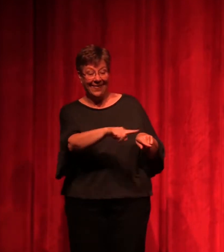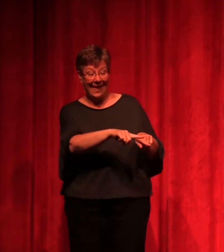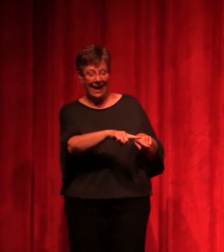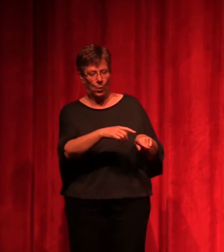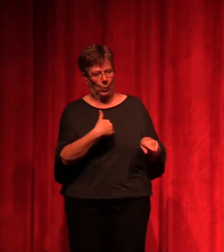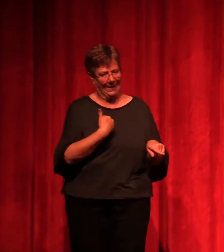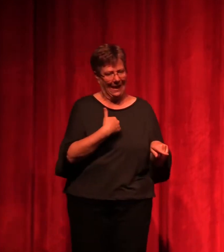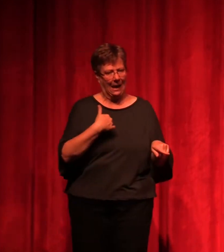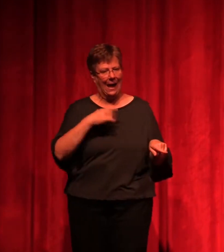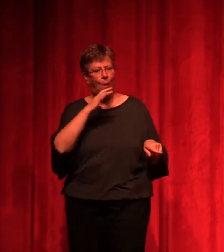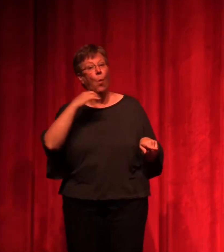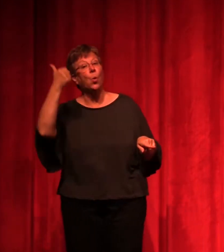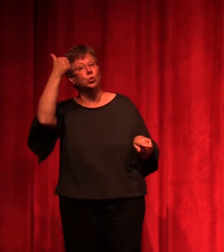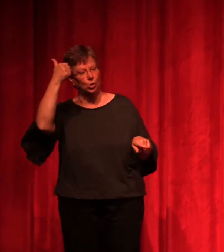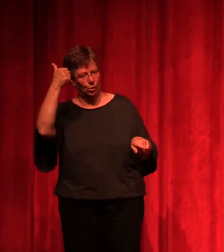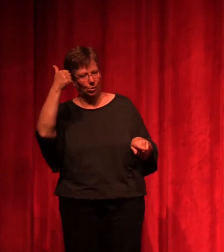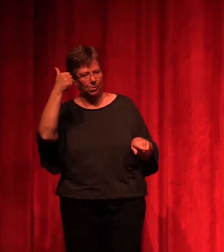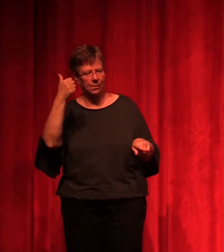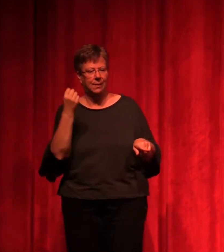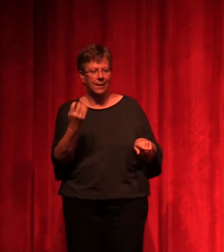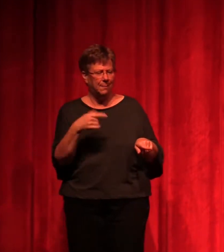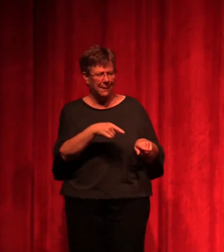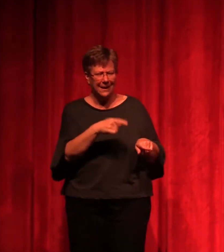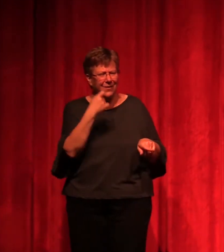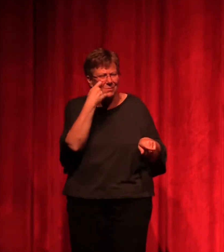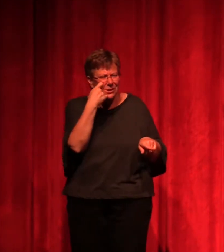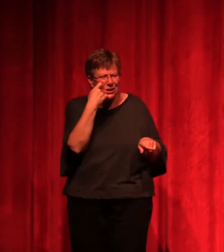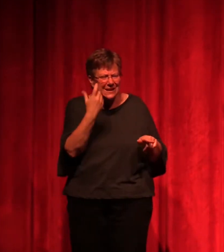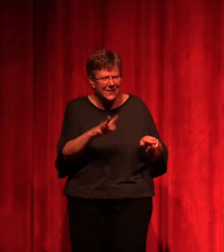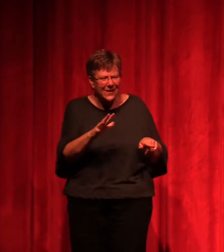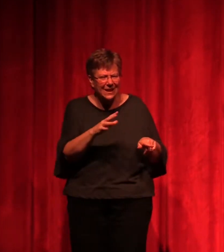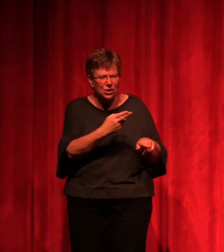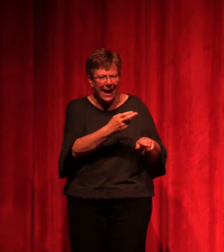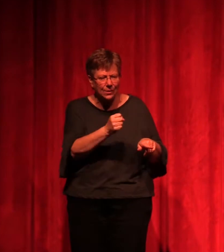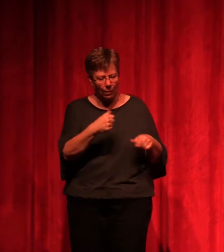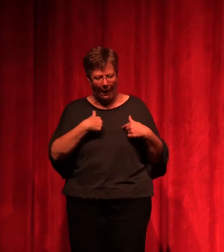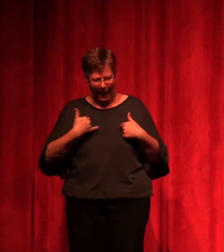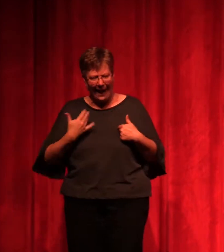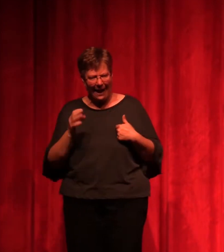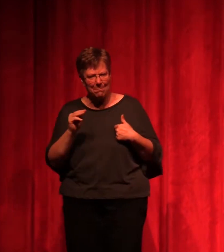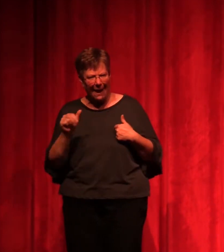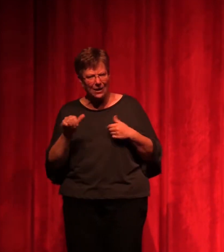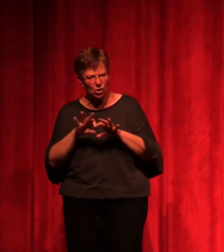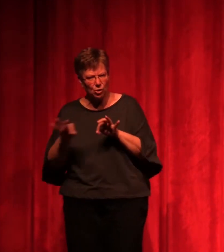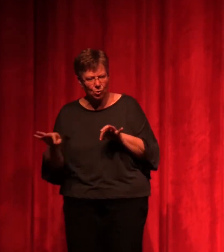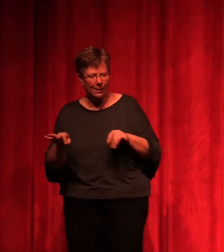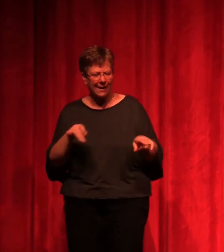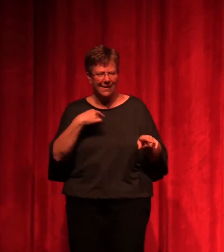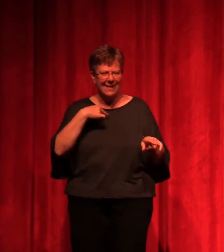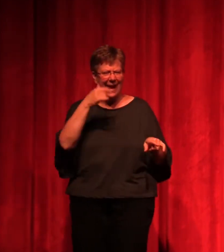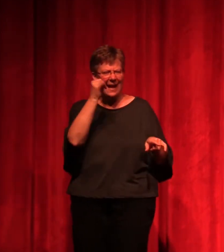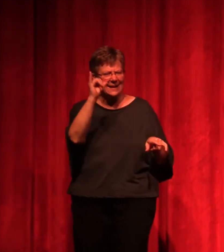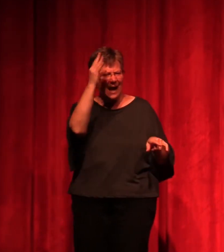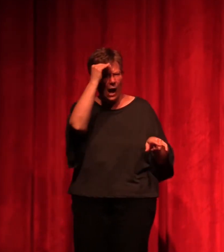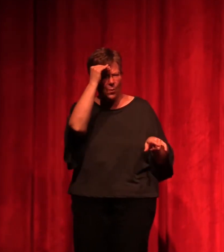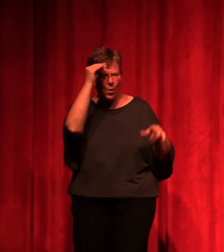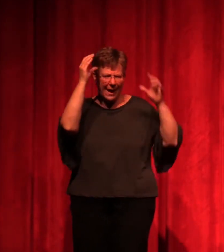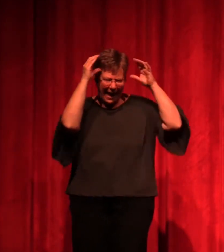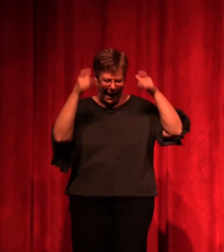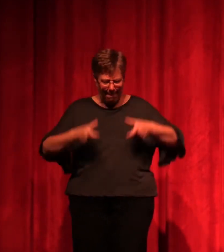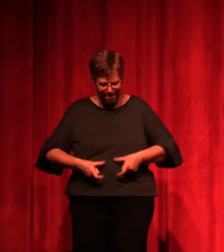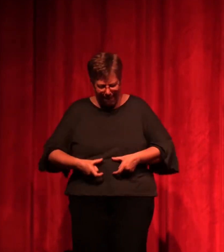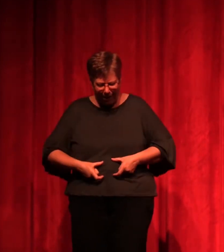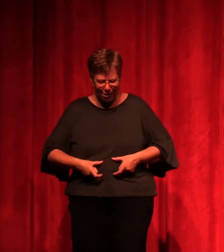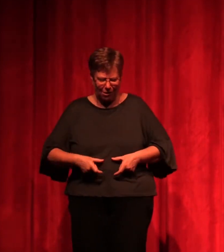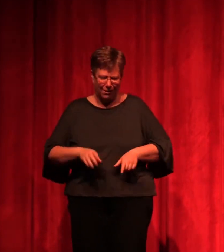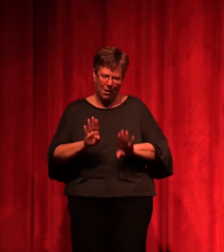there. A large number of them didn't get out of high school. I had a master's degree. They had the cowboy hat, and the buckle, and the boots, and they